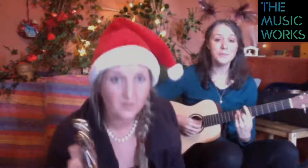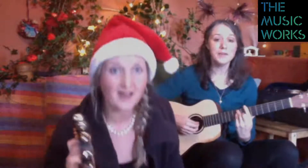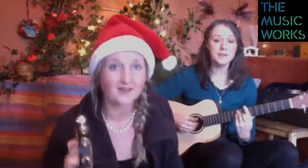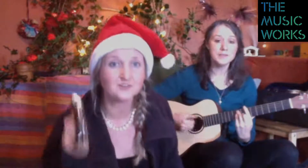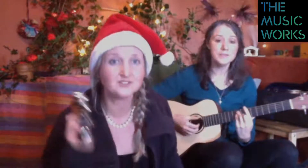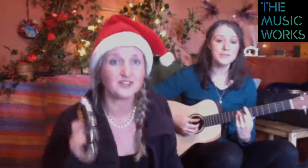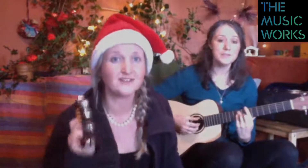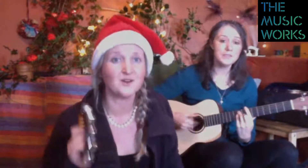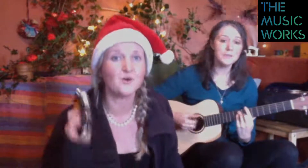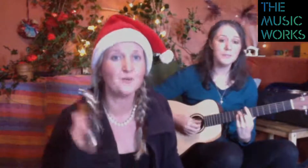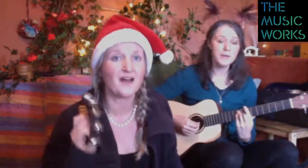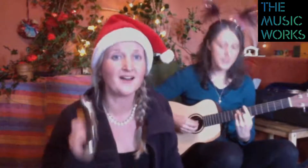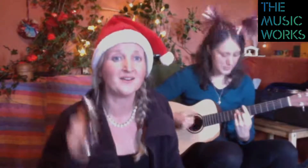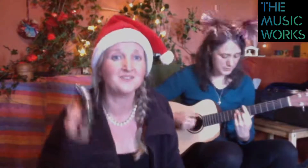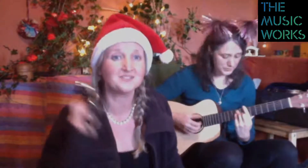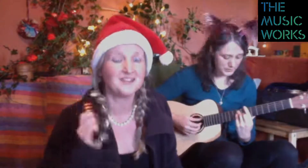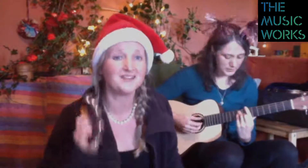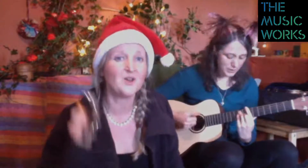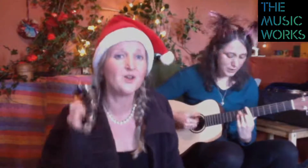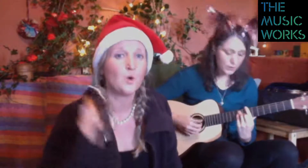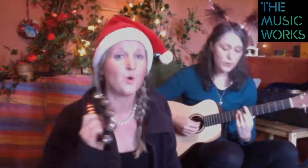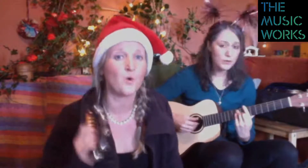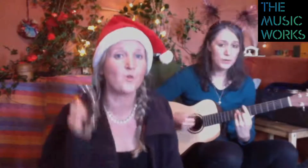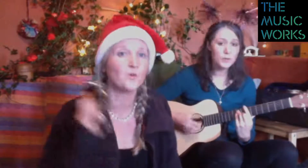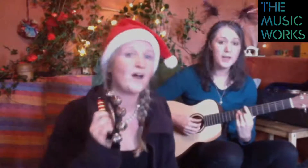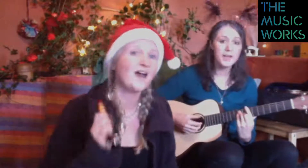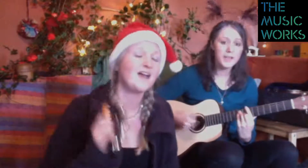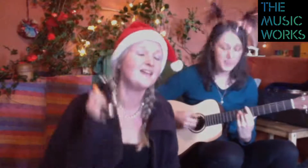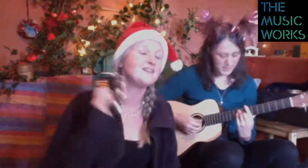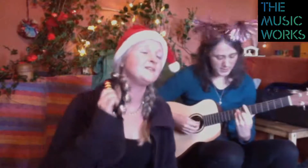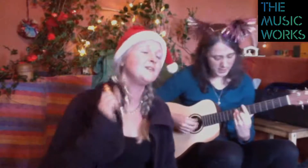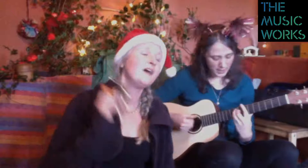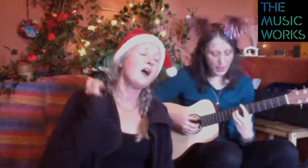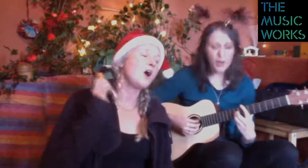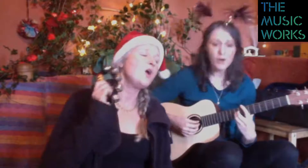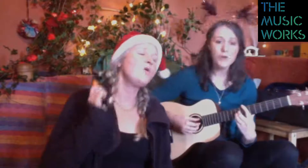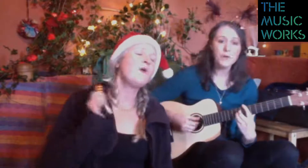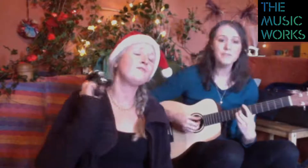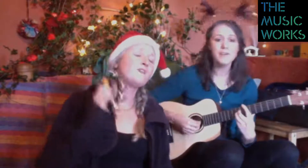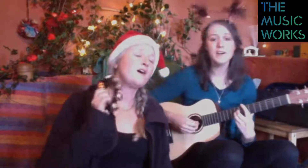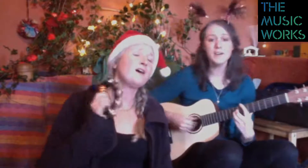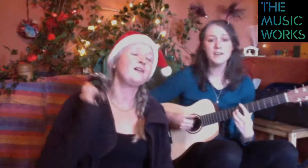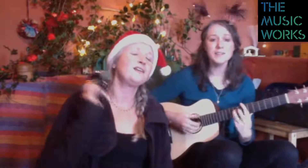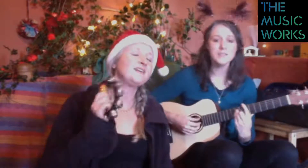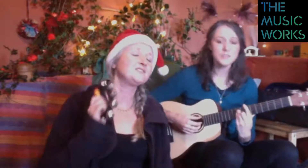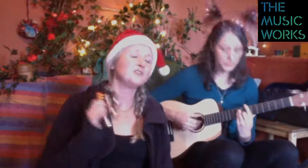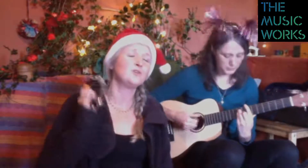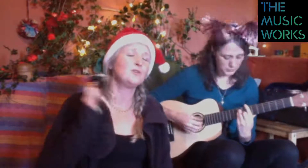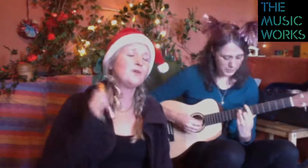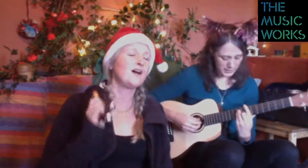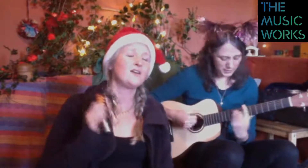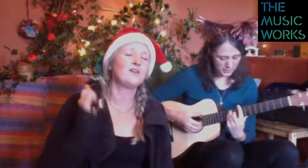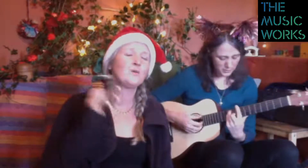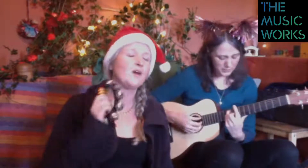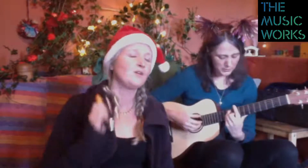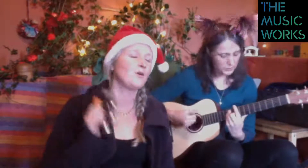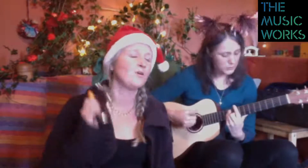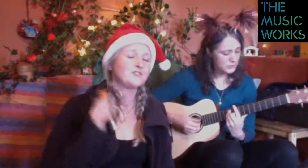bells, jingle bells, jingle all the way. Oh, what fun it is to ride on a one-horse